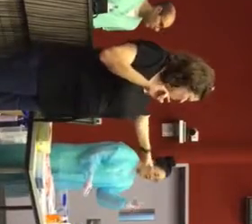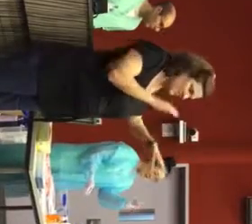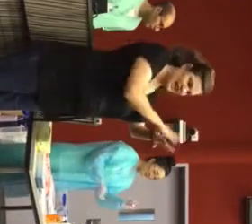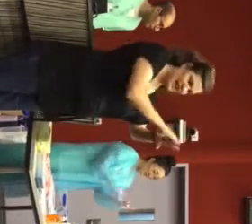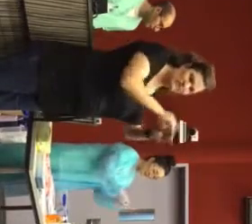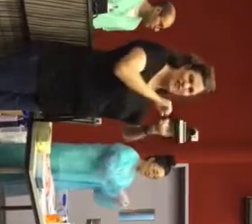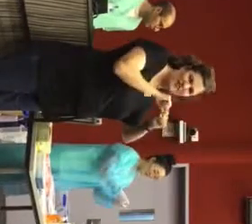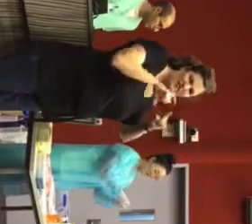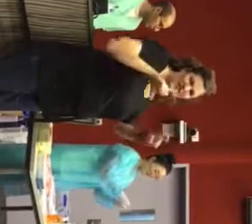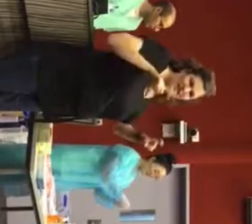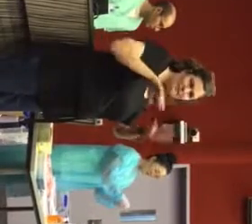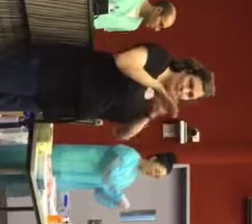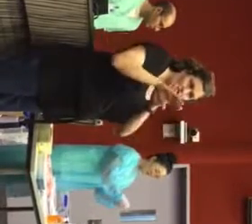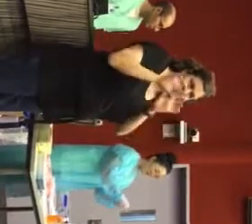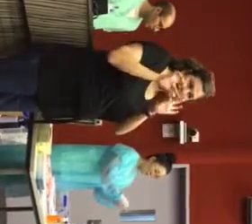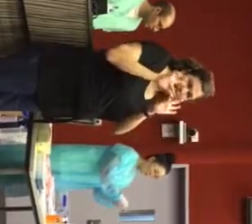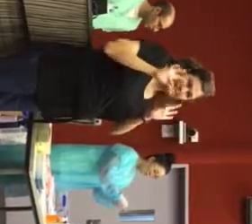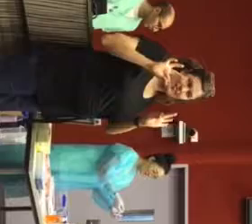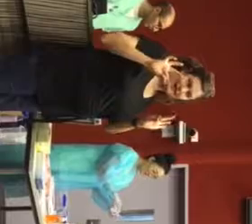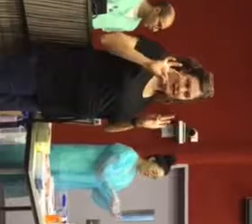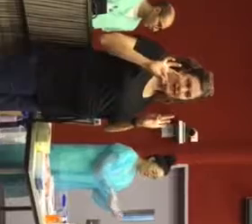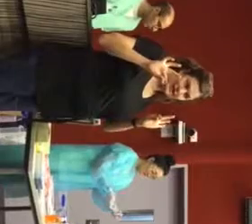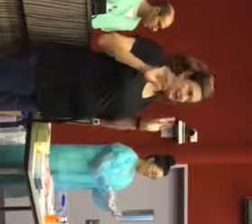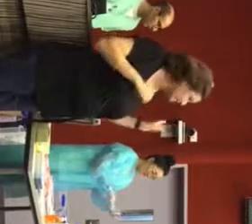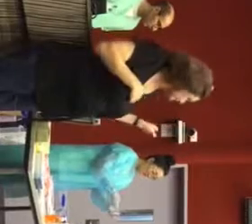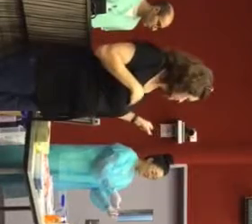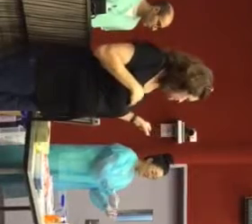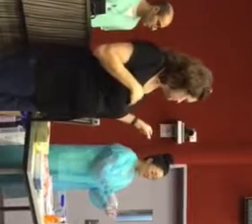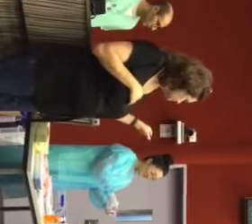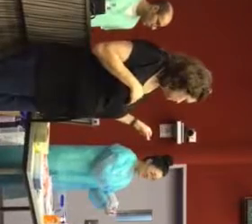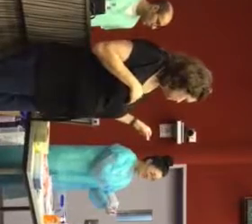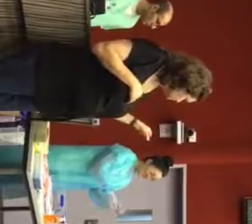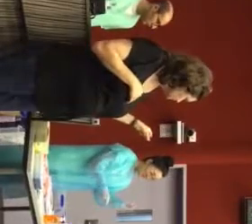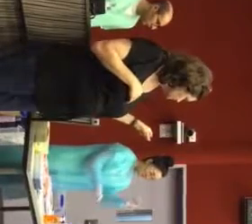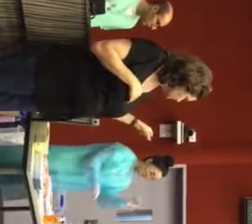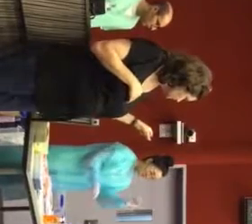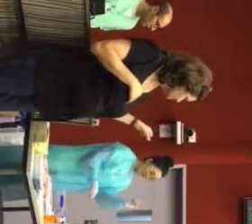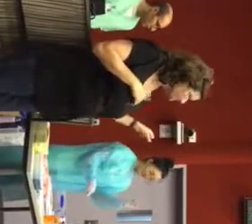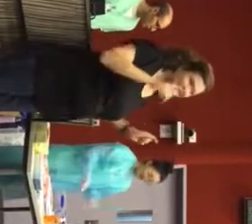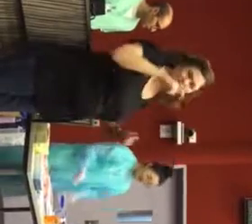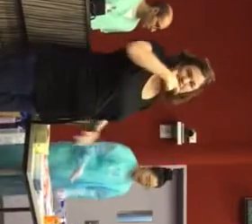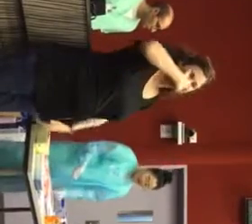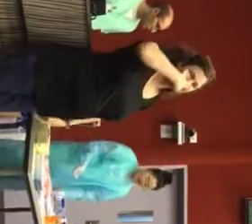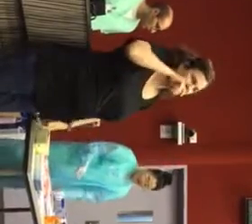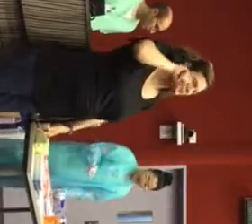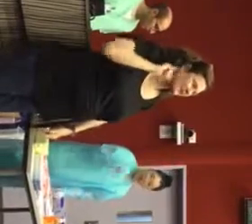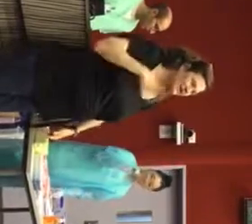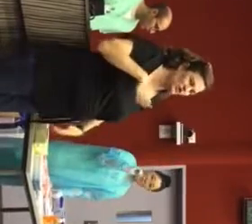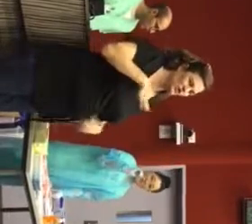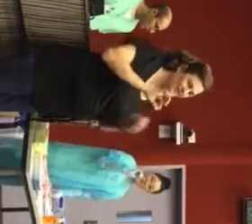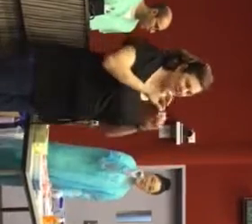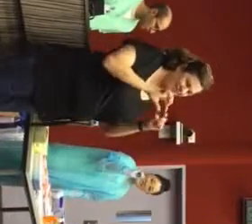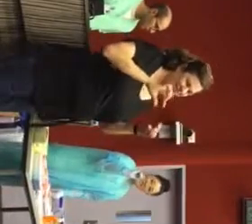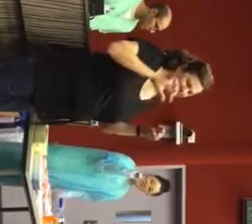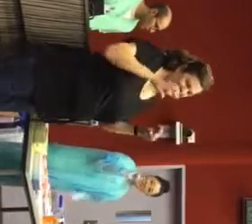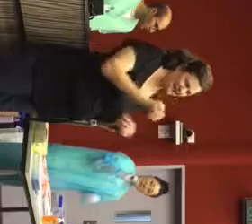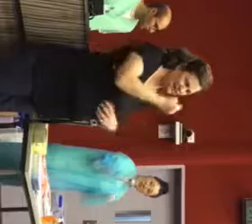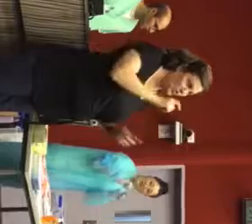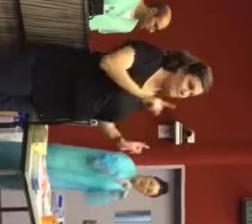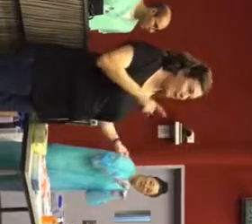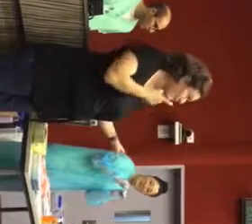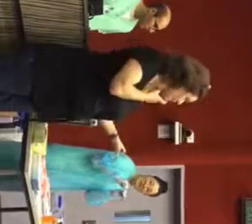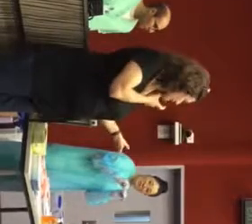so we have to have a certain width of the certain thickness of the material. But this one has